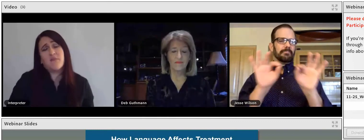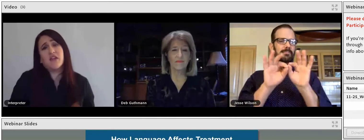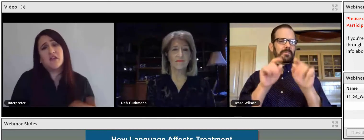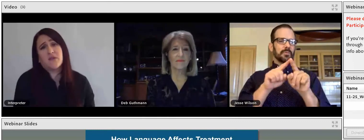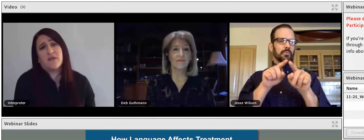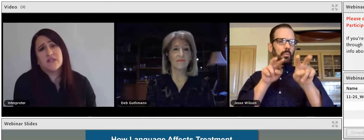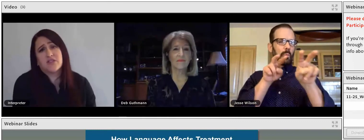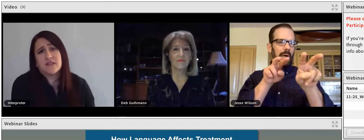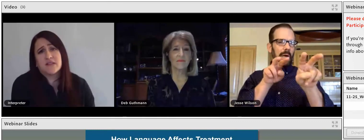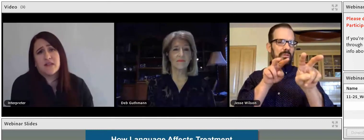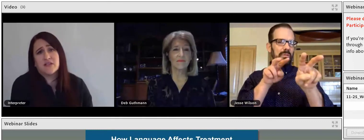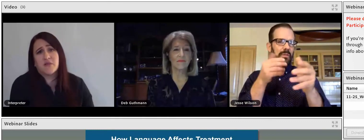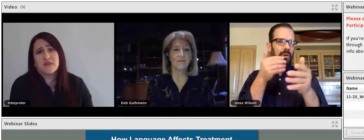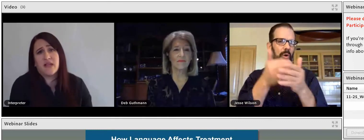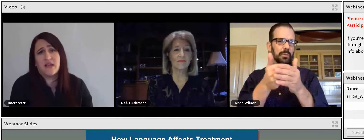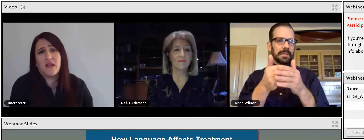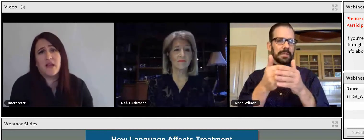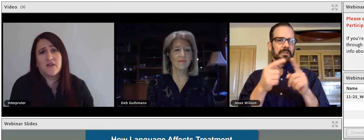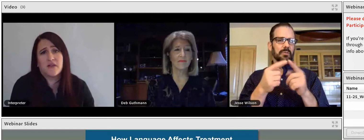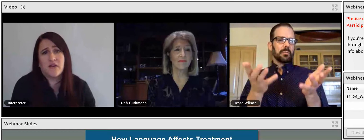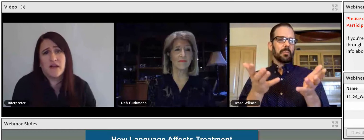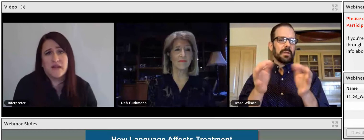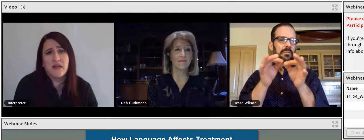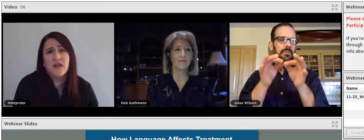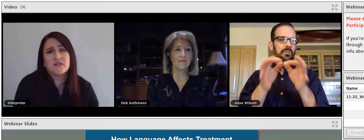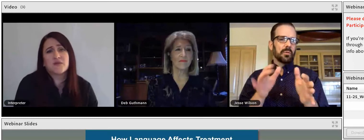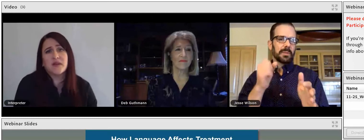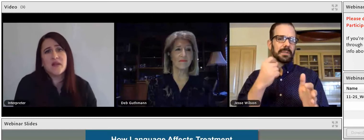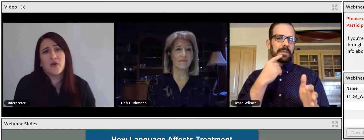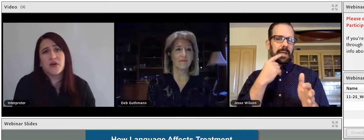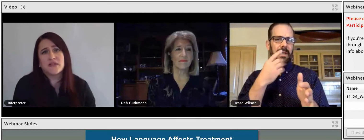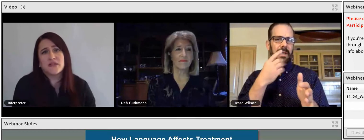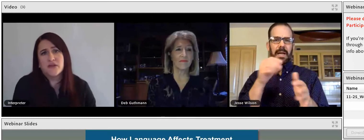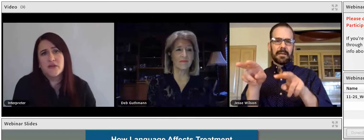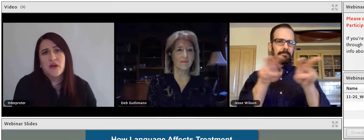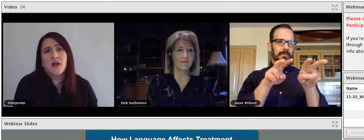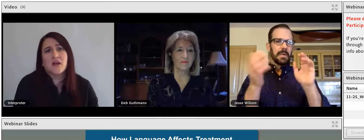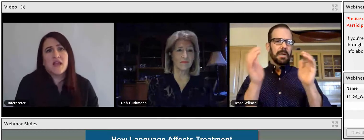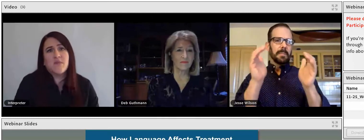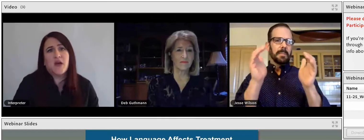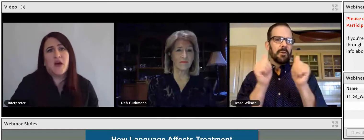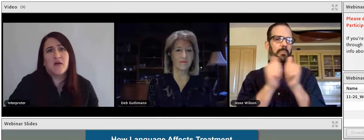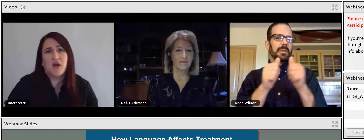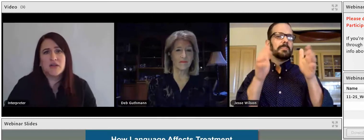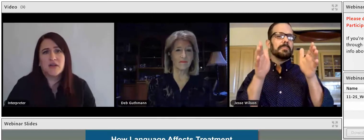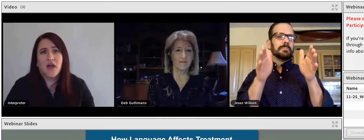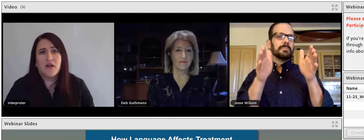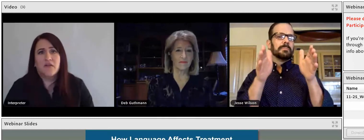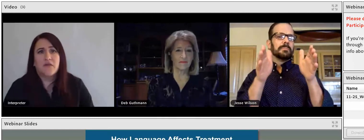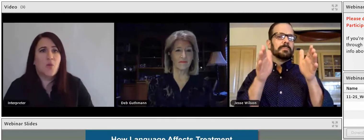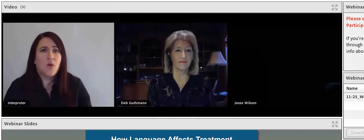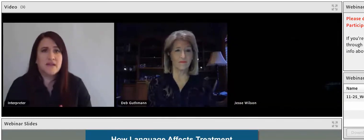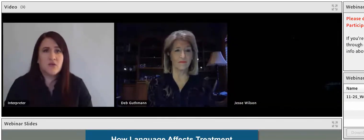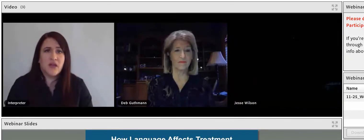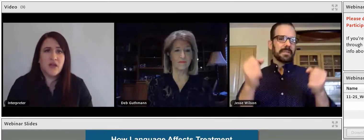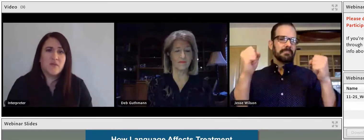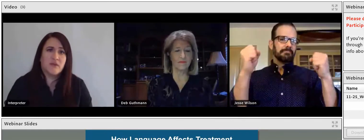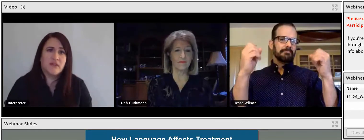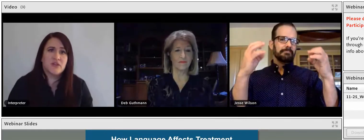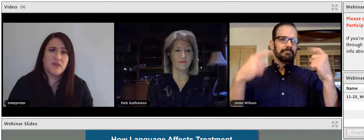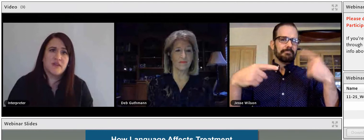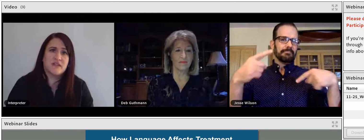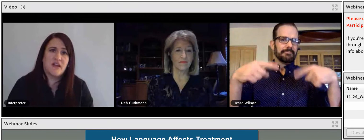so they might also have a distrust that the interpreter is saying everything correctly. So it's really important to keep a monitor of